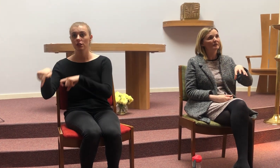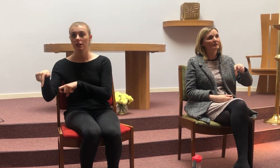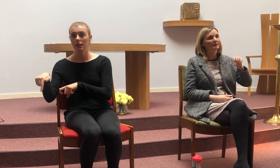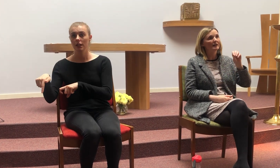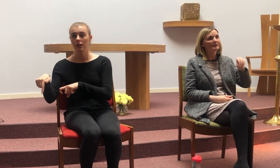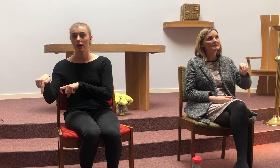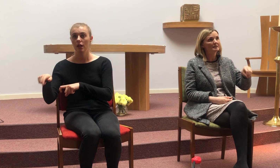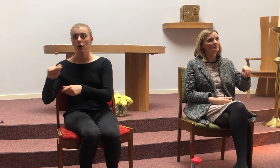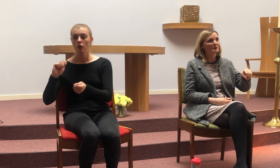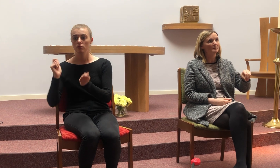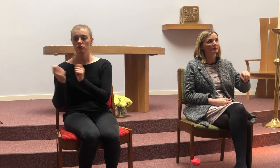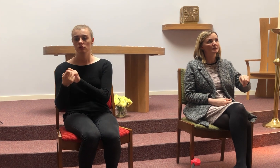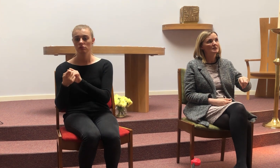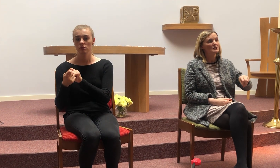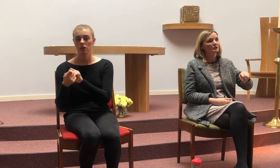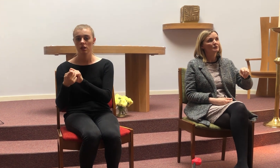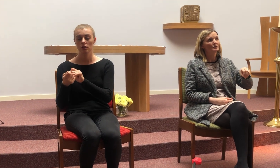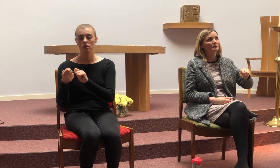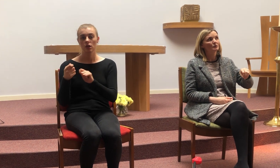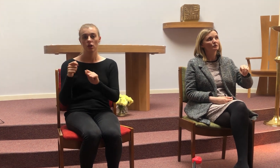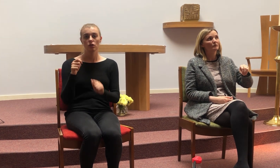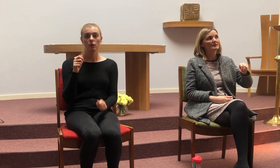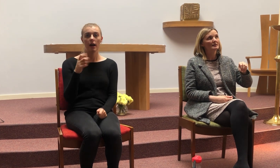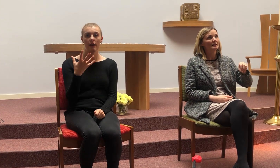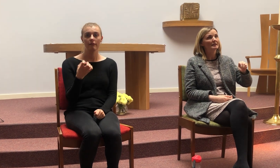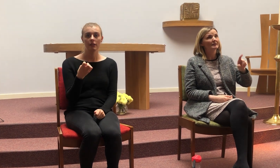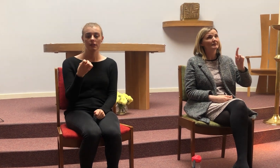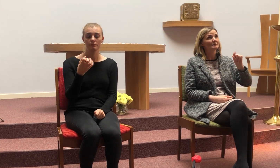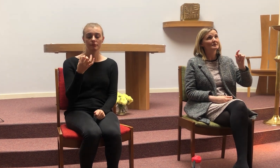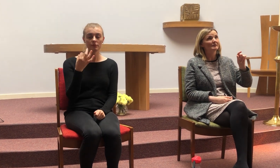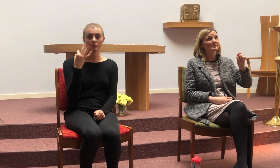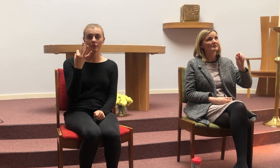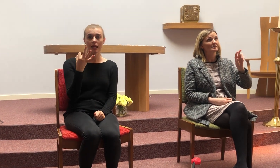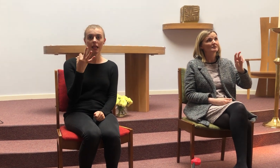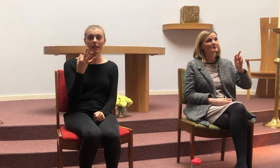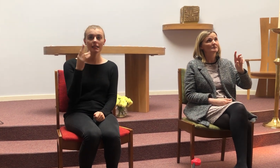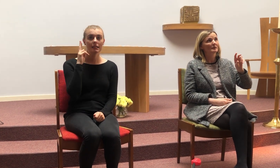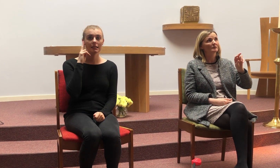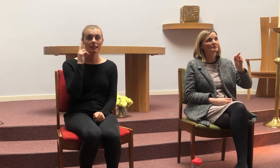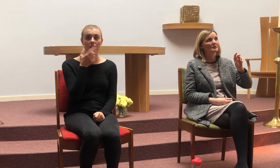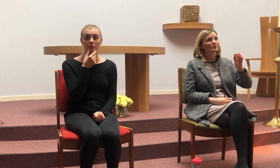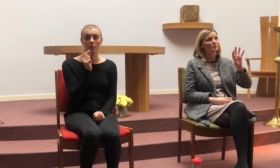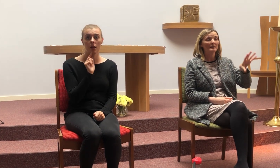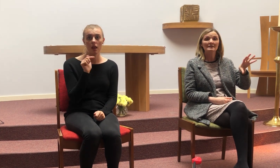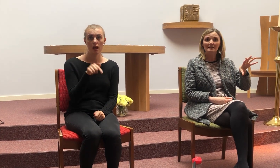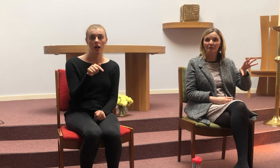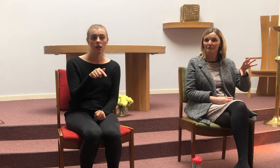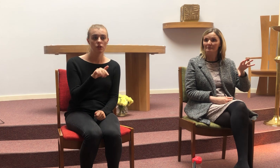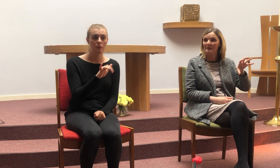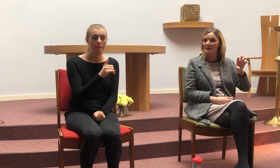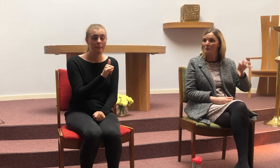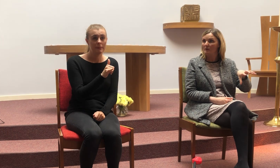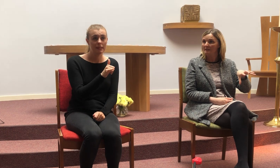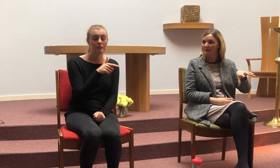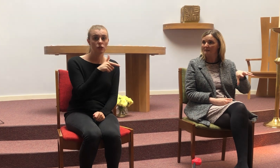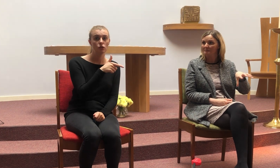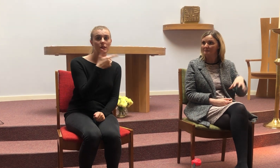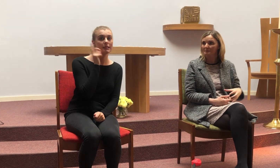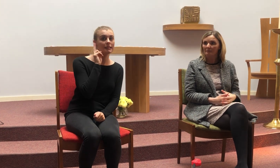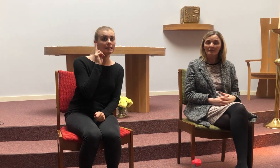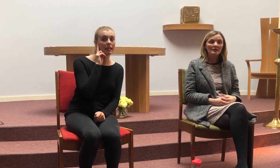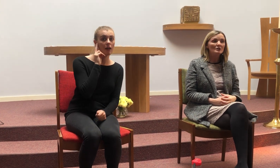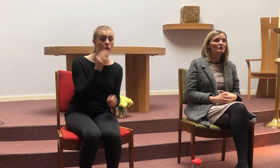from having 8 deaf people to just recently, about 20 deaf working